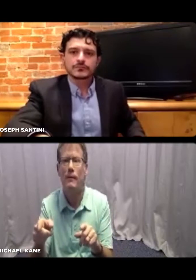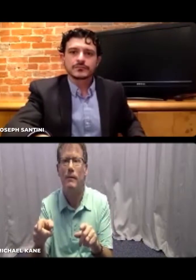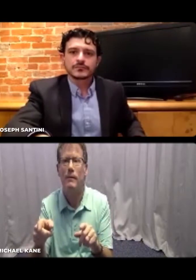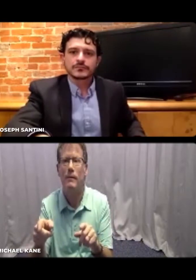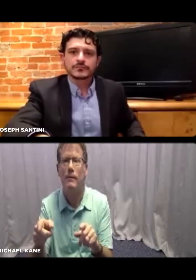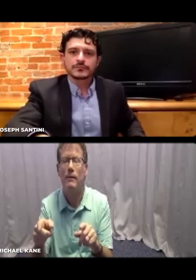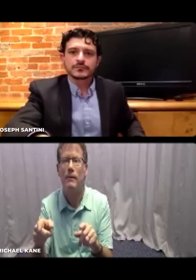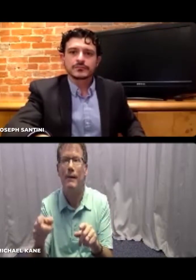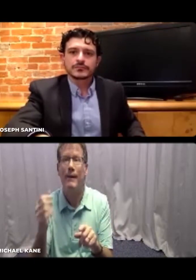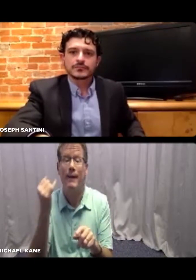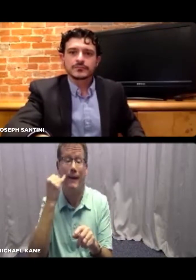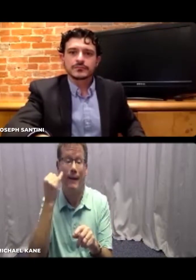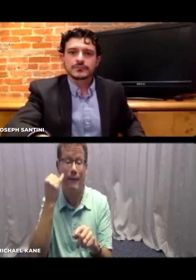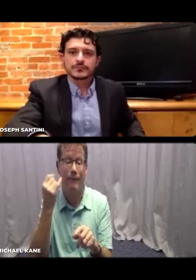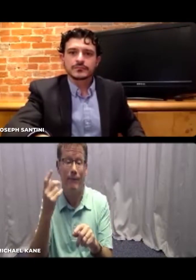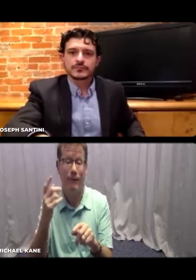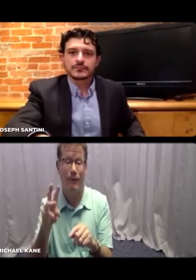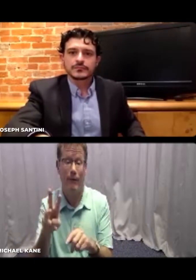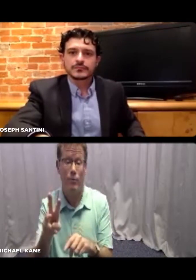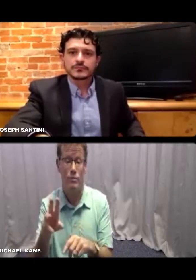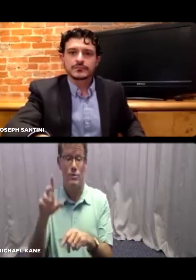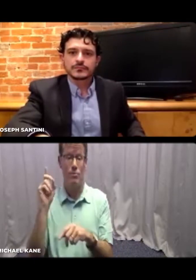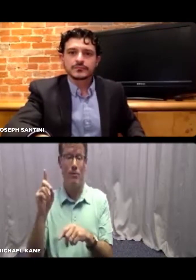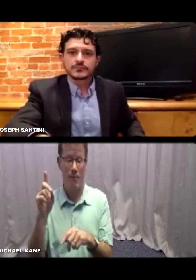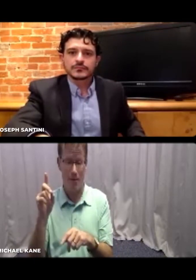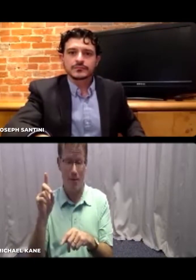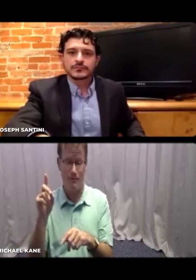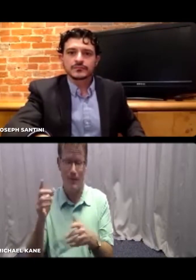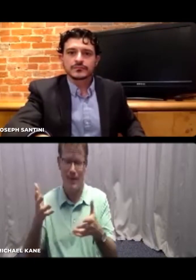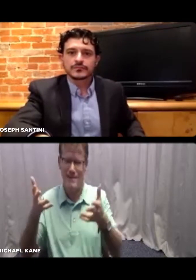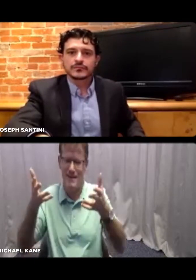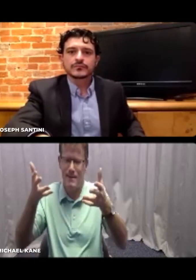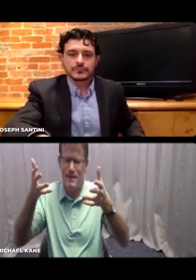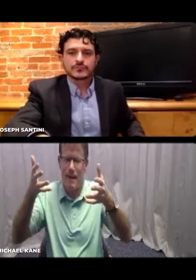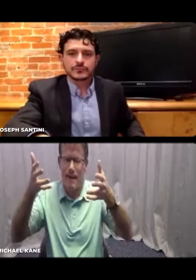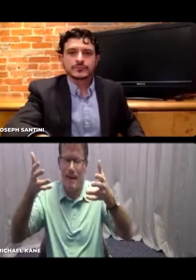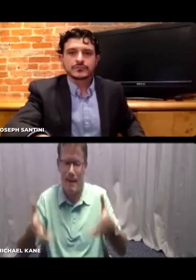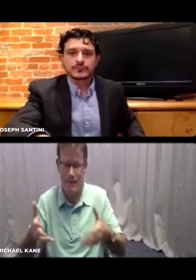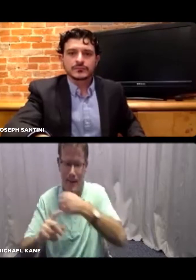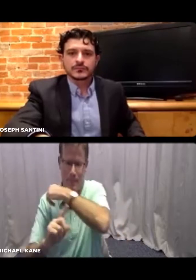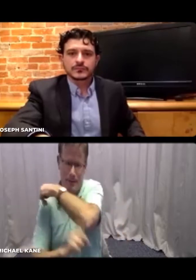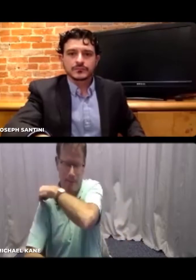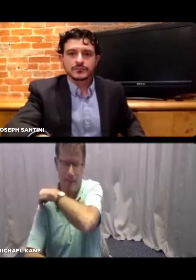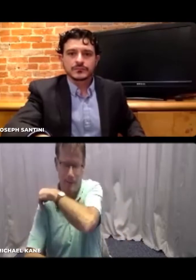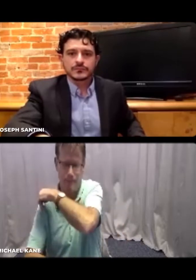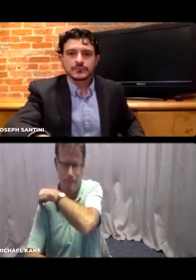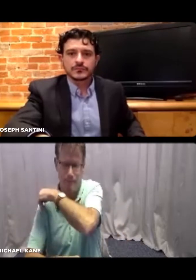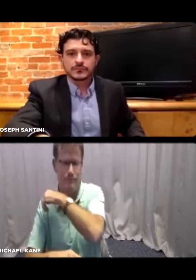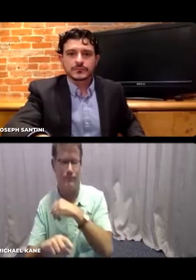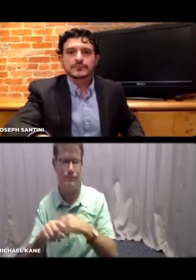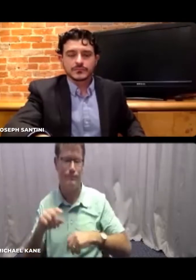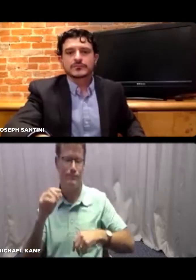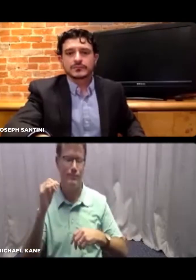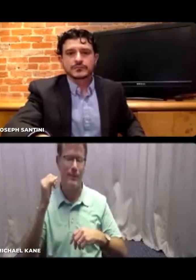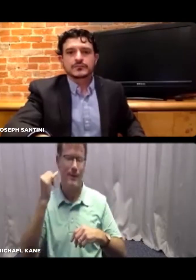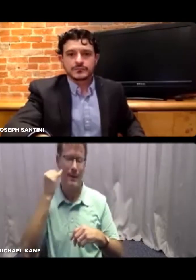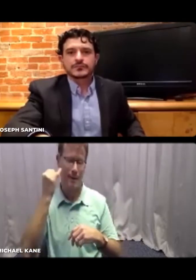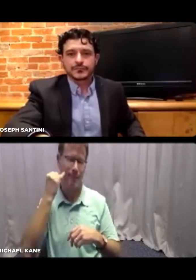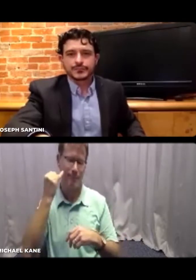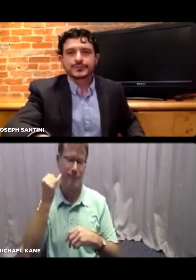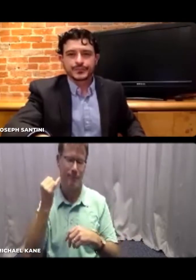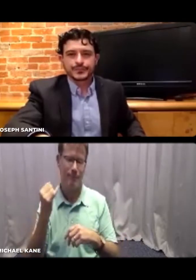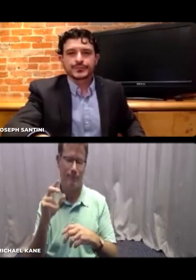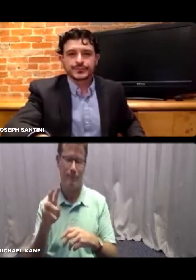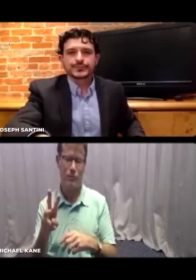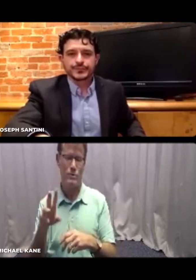two and the difference between the two, but I do know that if you withdraw your money early, you'll have heavy penalties. If you